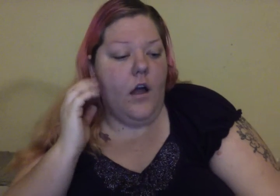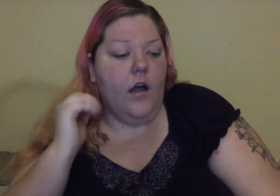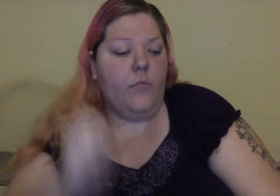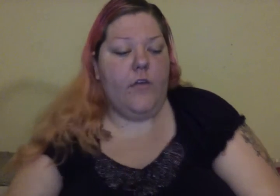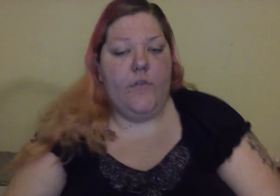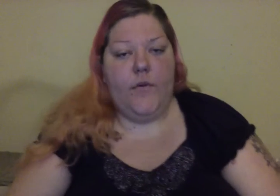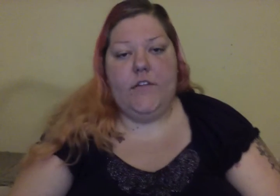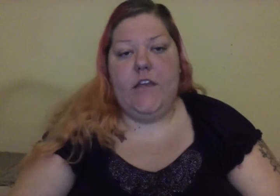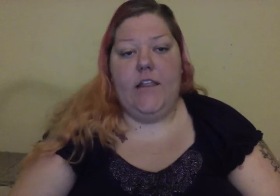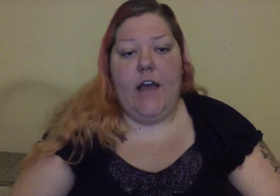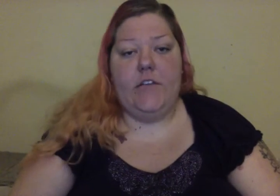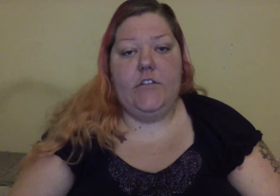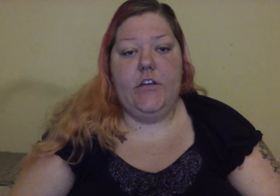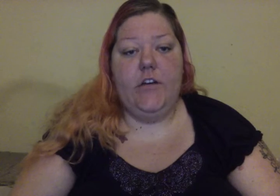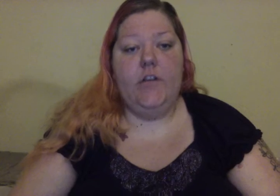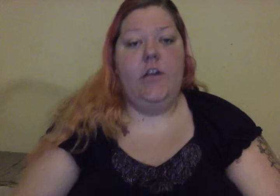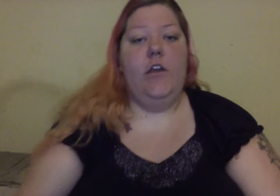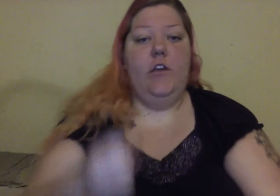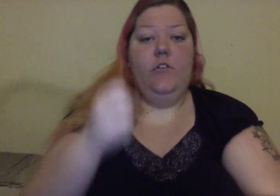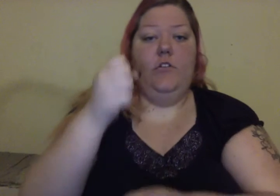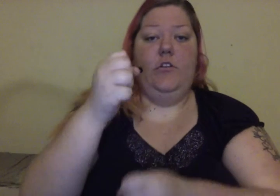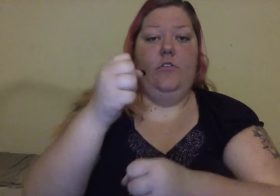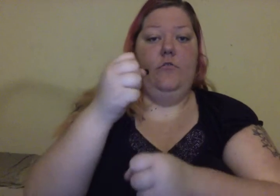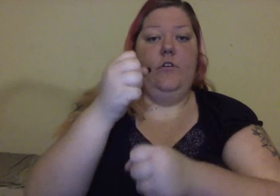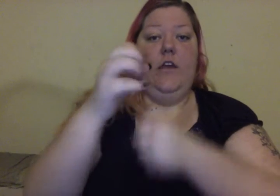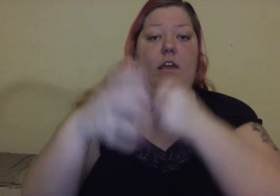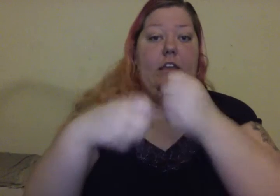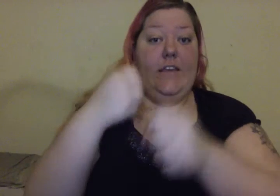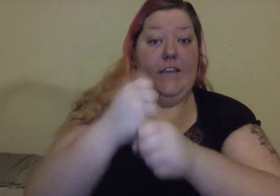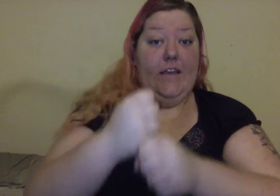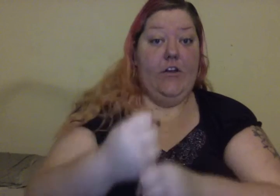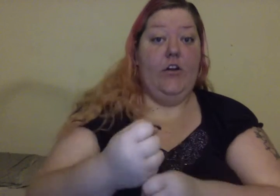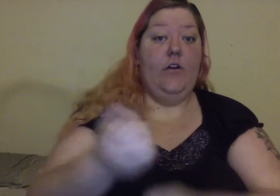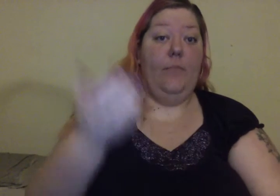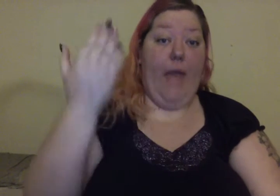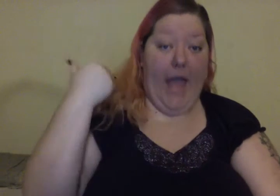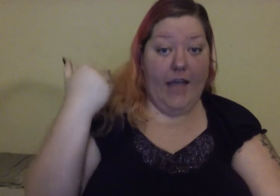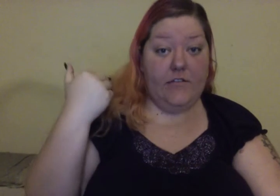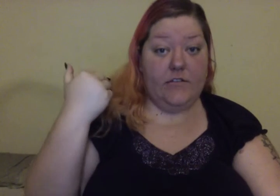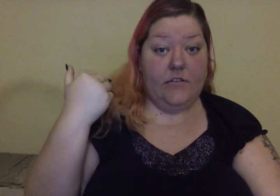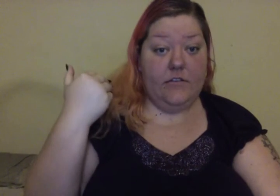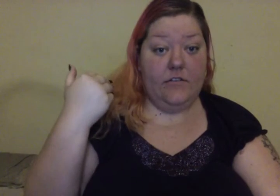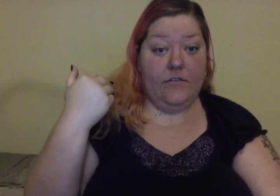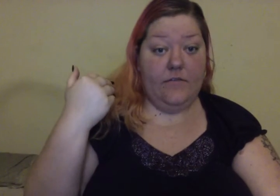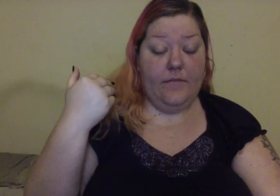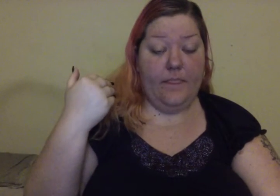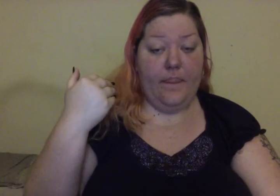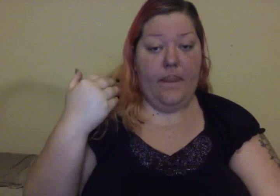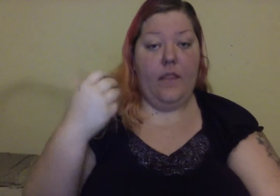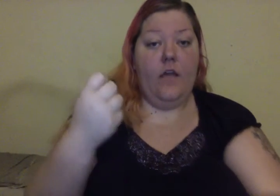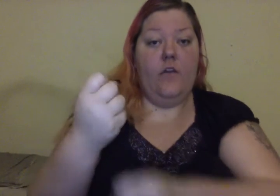If you want to say last year, you could do year past. You could